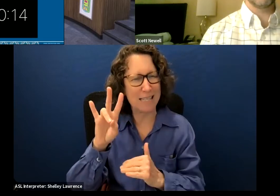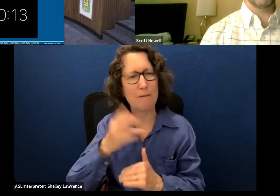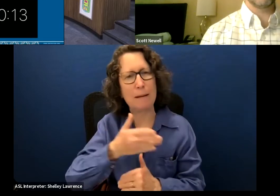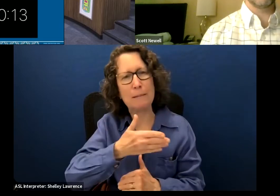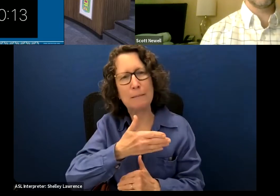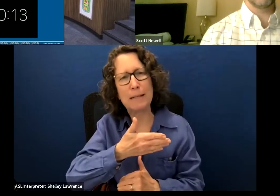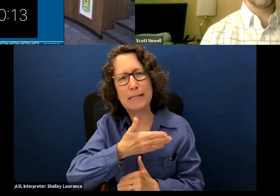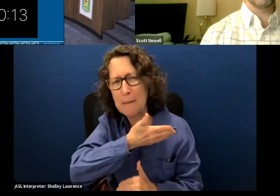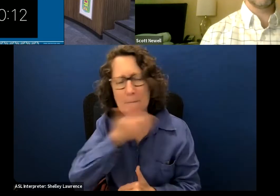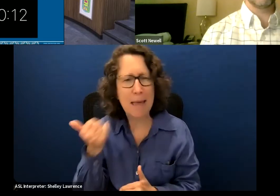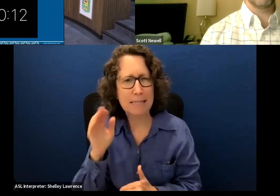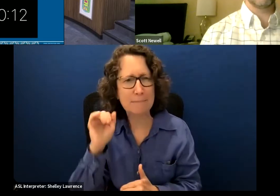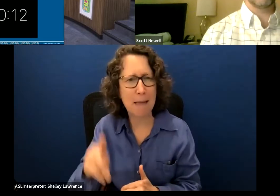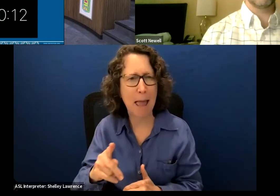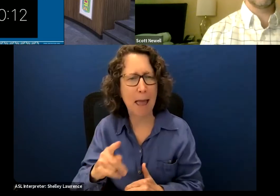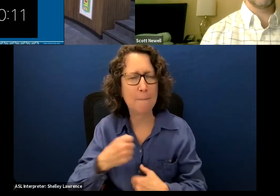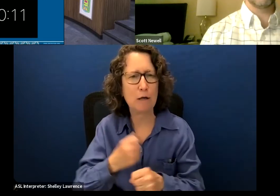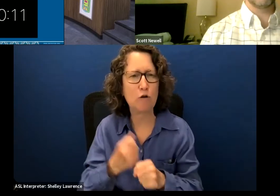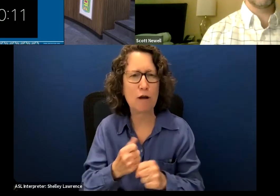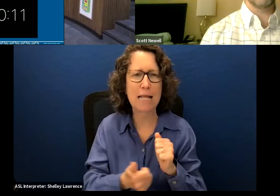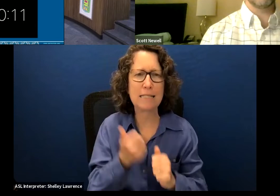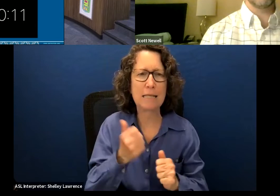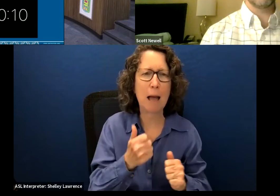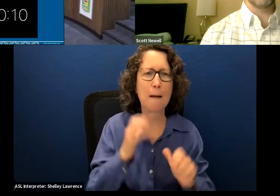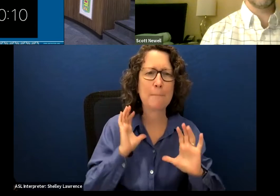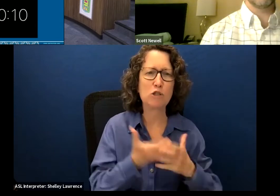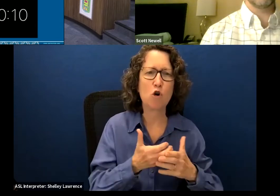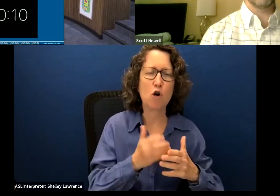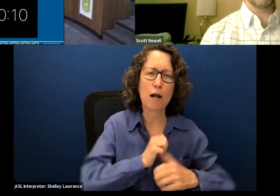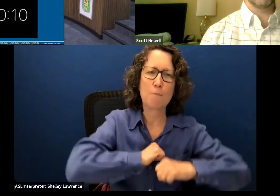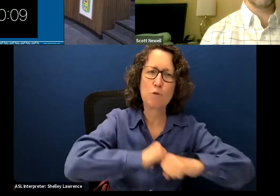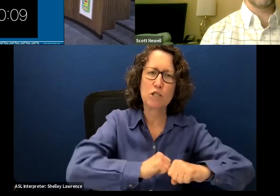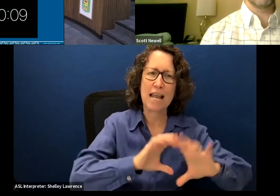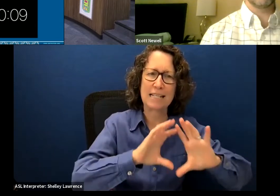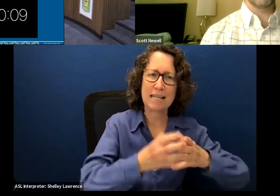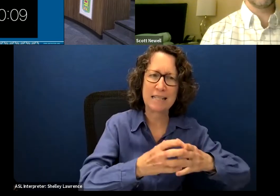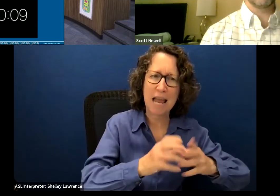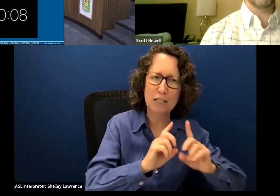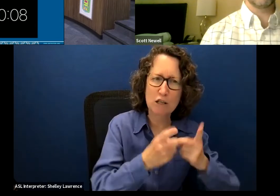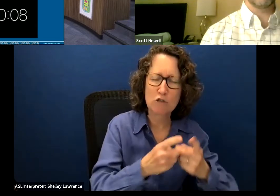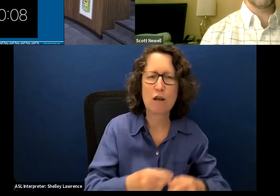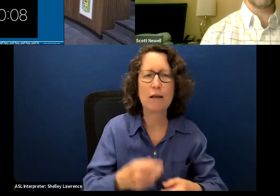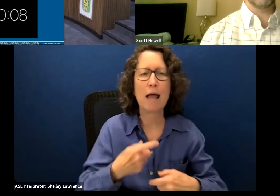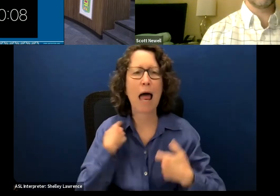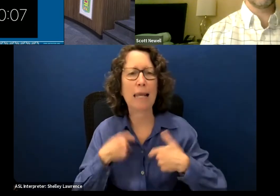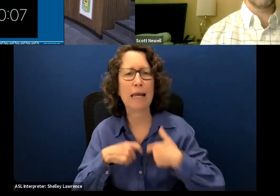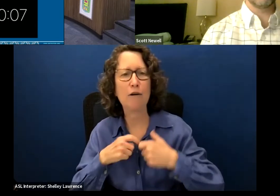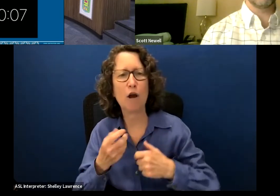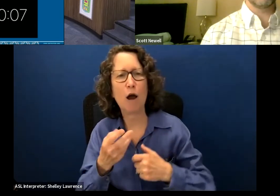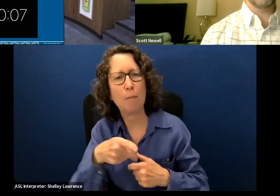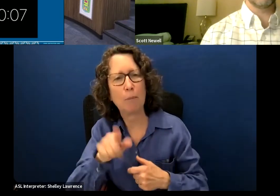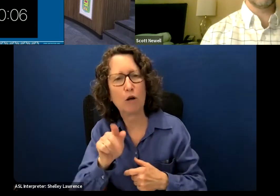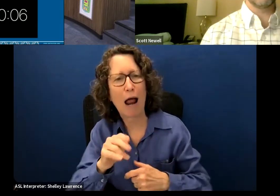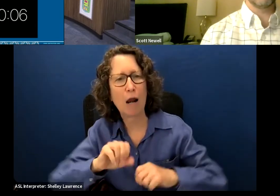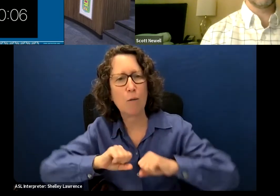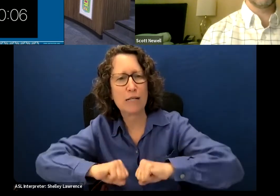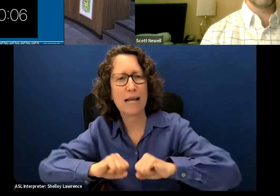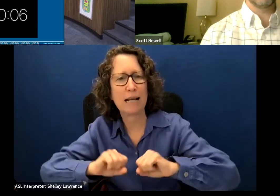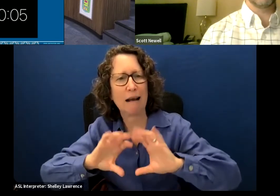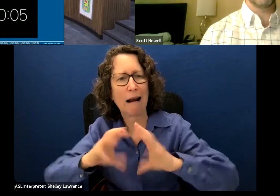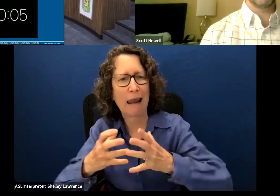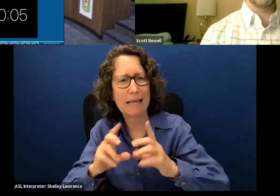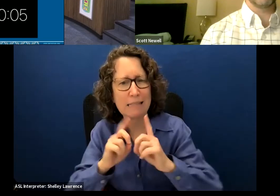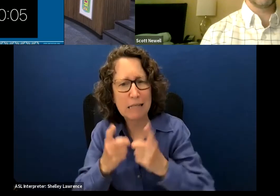CVRA map. It creates a majority protected class district. It creates a Latino plurality protected class